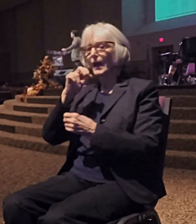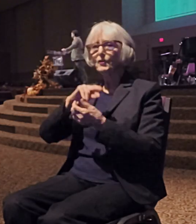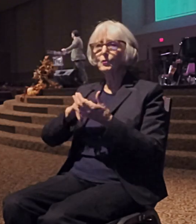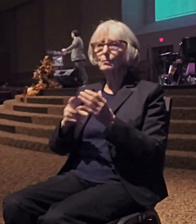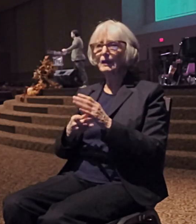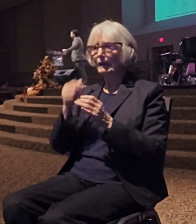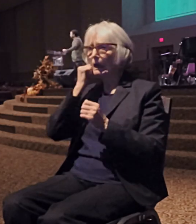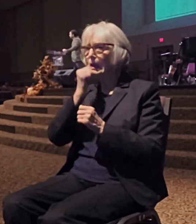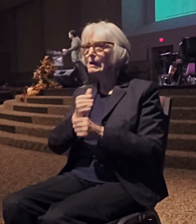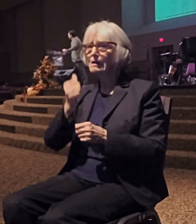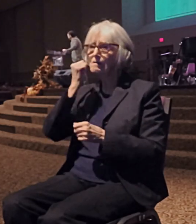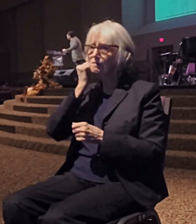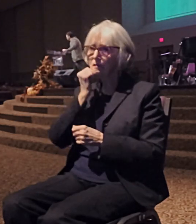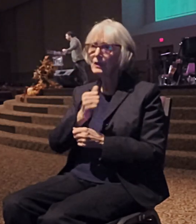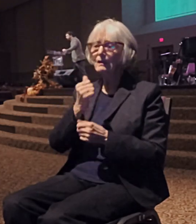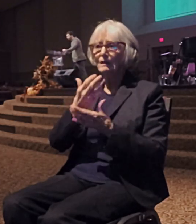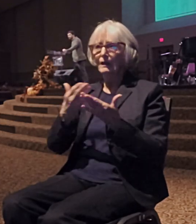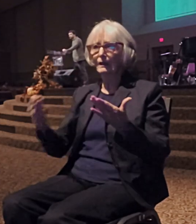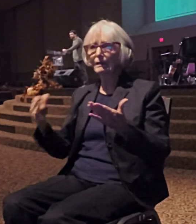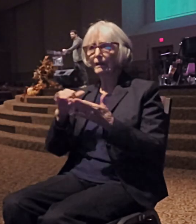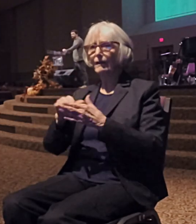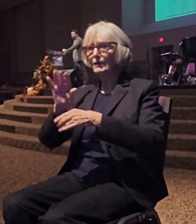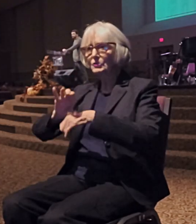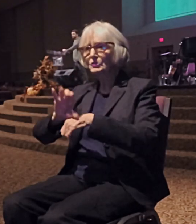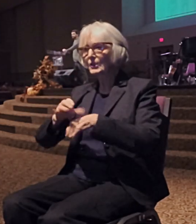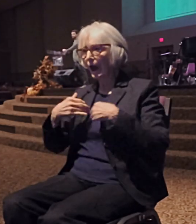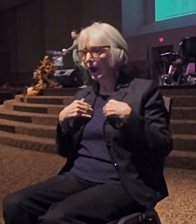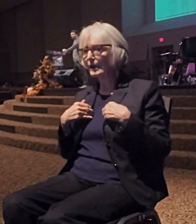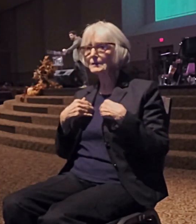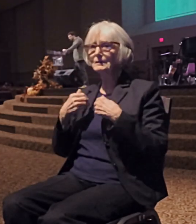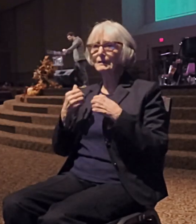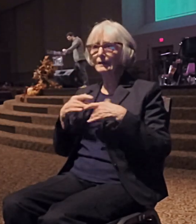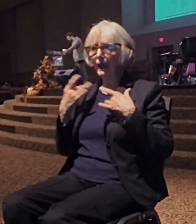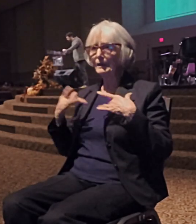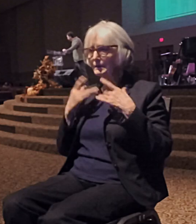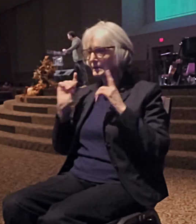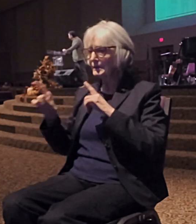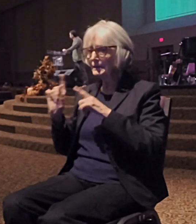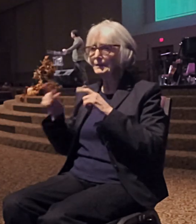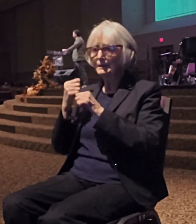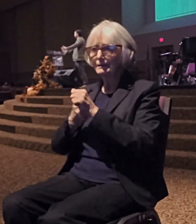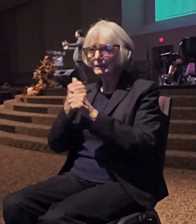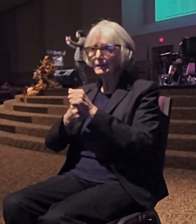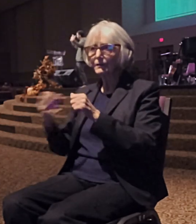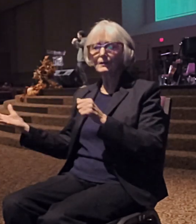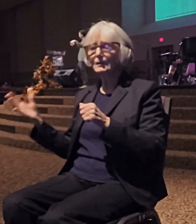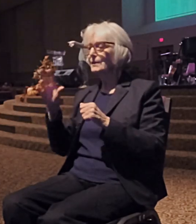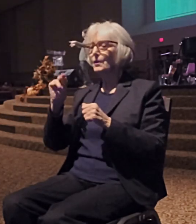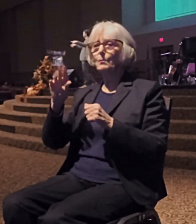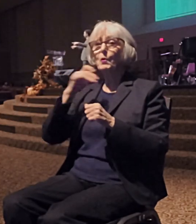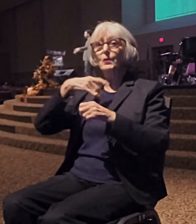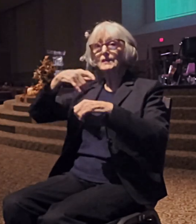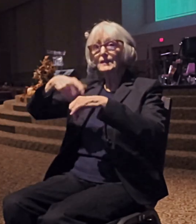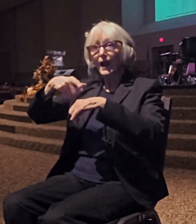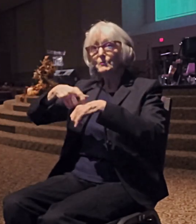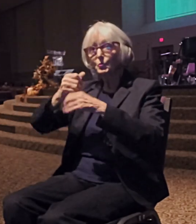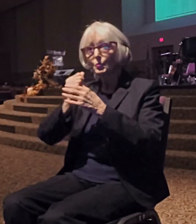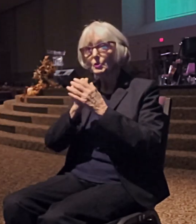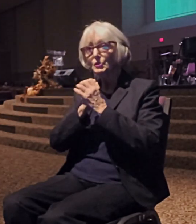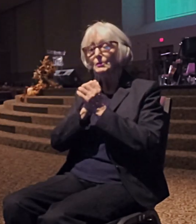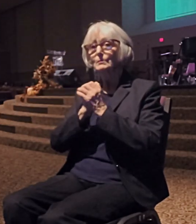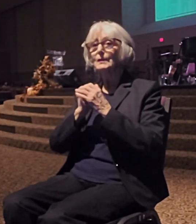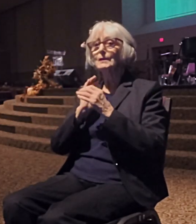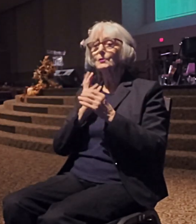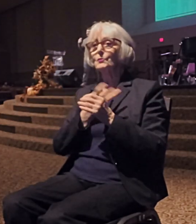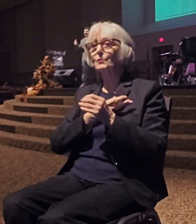present at every single event the church body offers. But I do mean when it's time to worship, when it's time to care for one another. Here's the